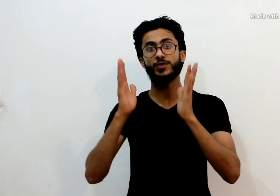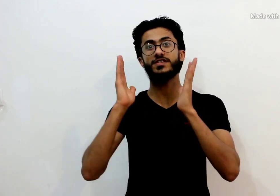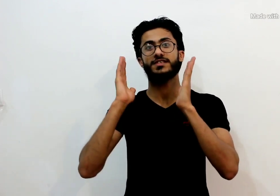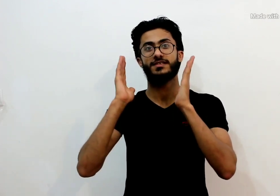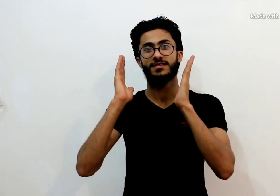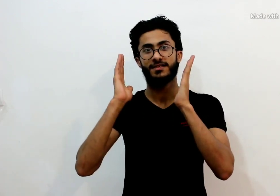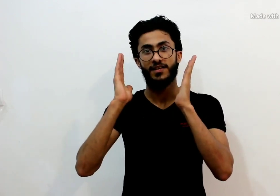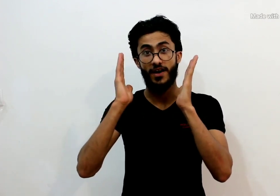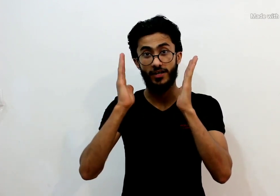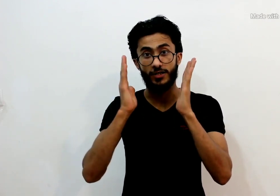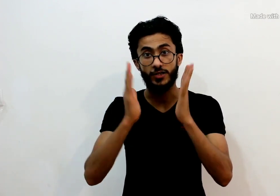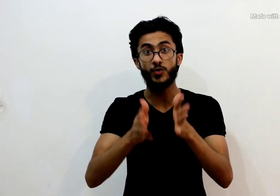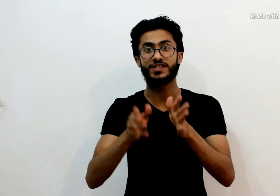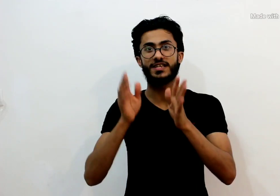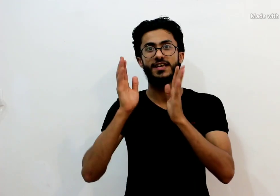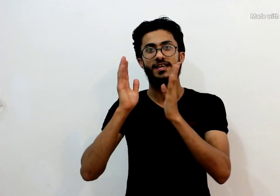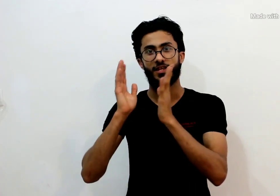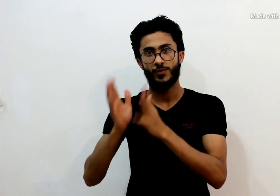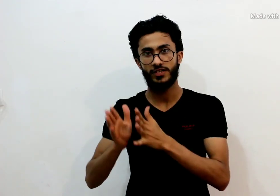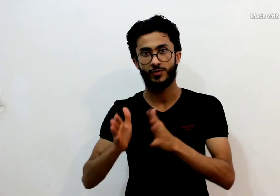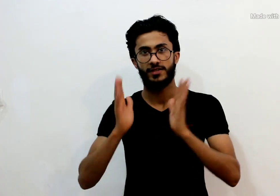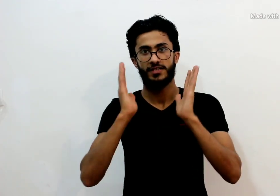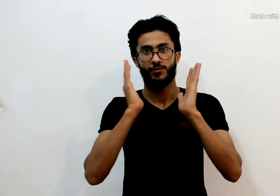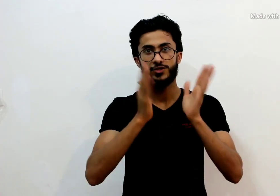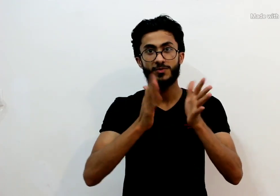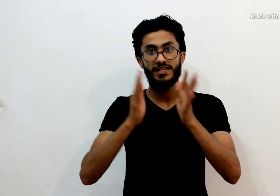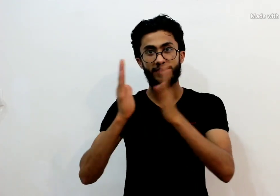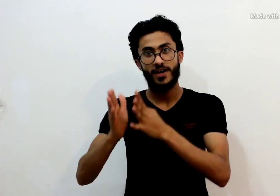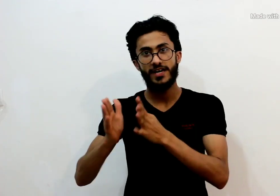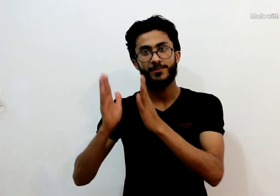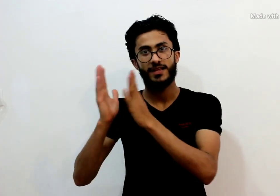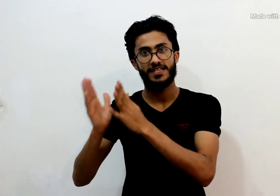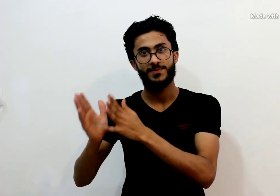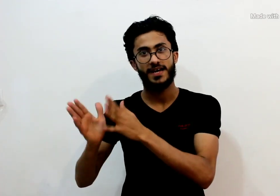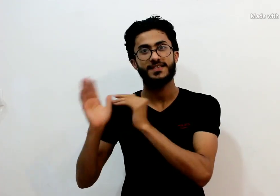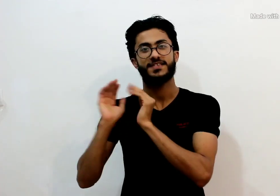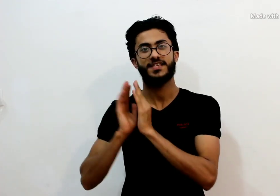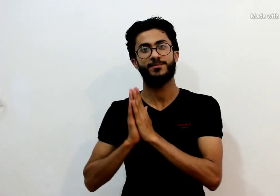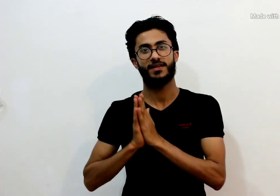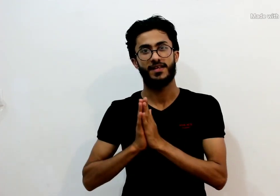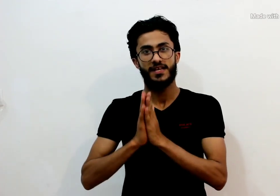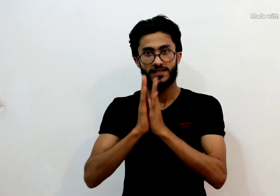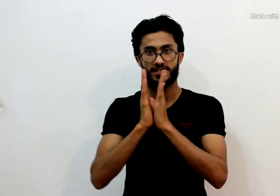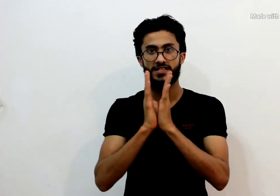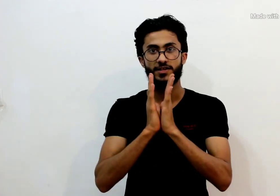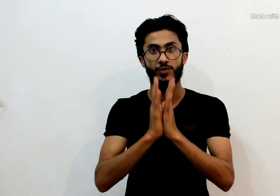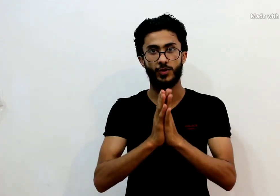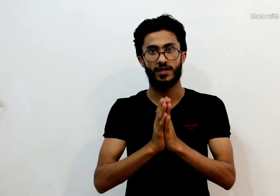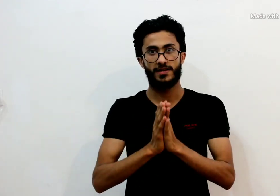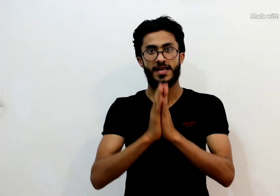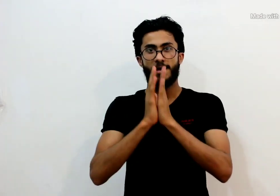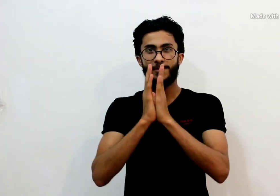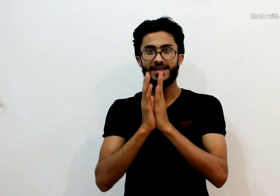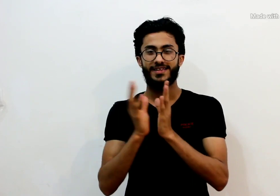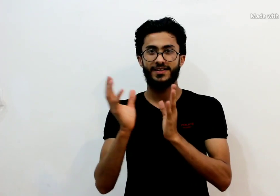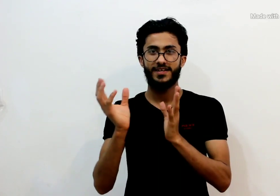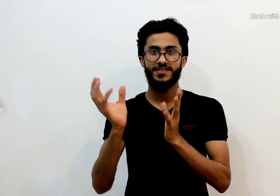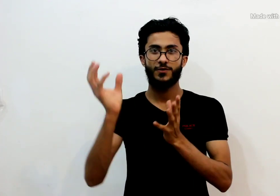closed the window? Would you mind if I plus past simple? This is a rule. But there is a